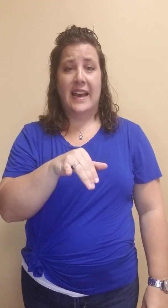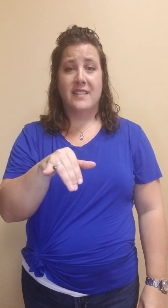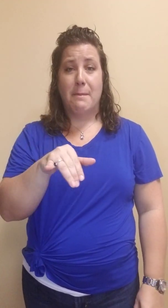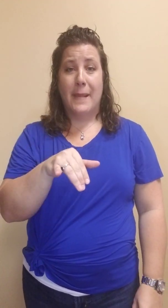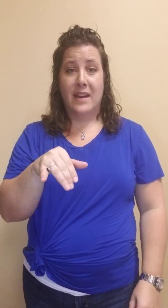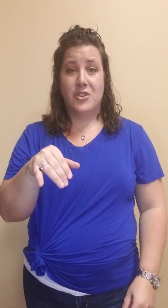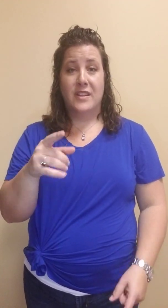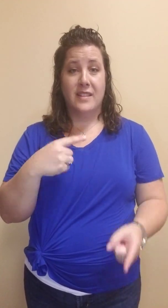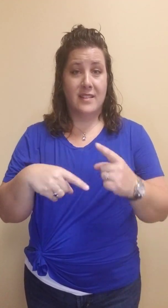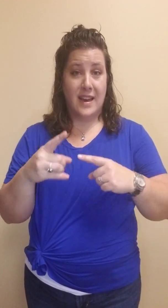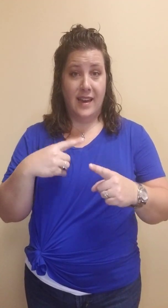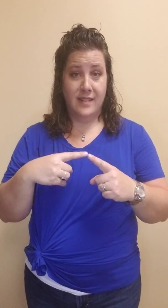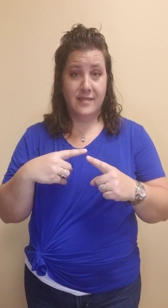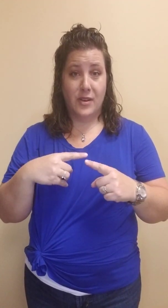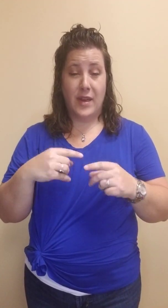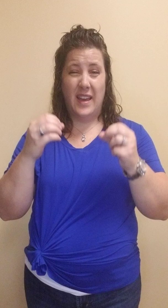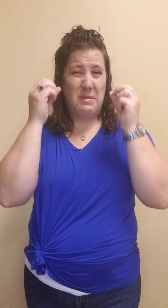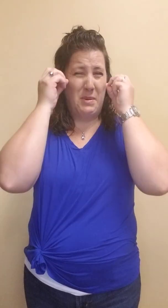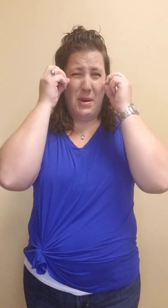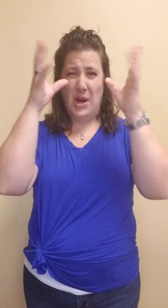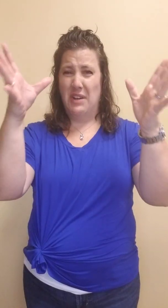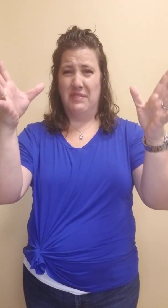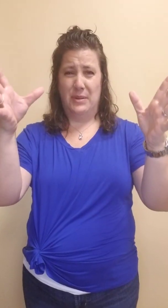to match the sign, okay? Awful.